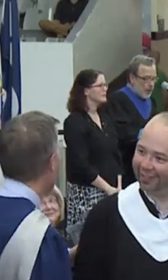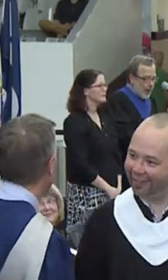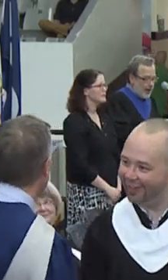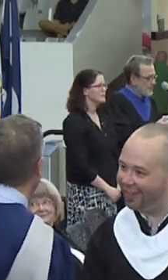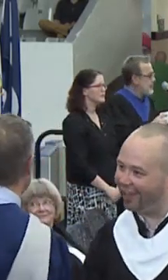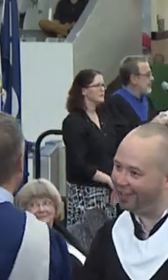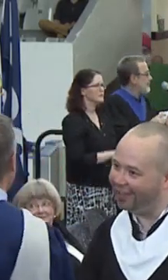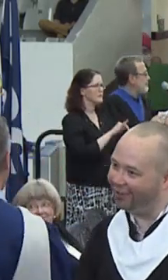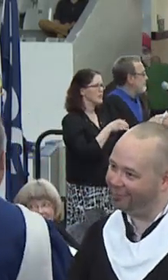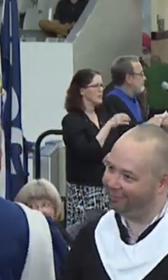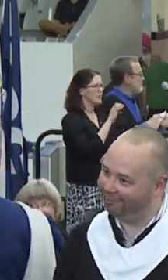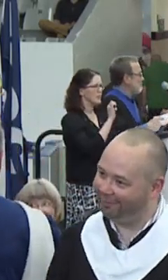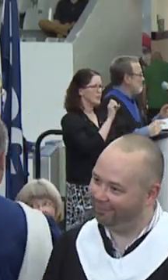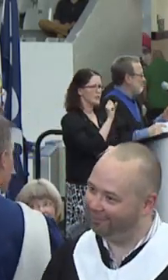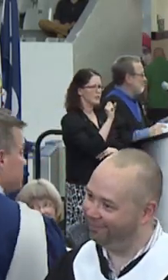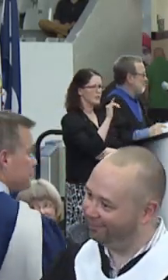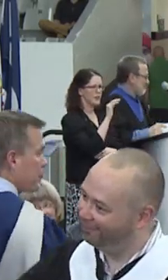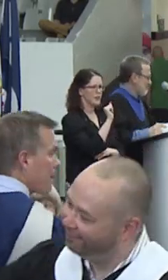Jessica West.